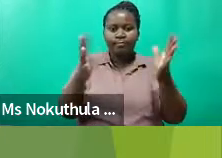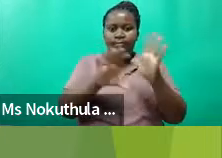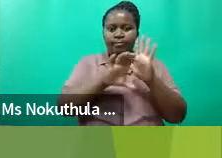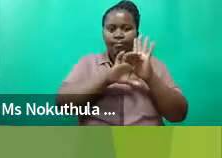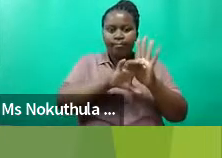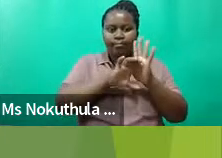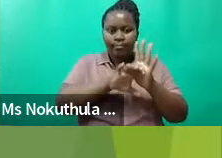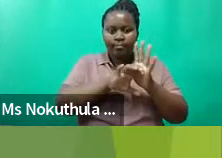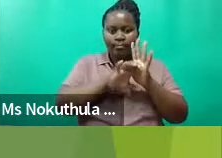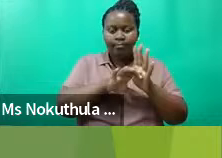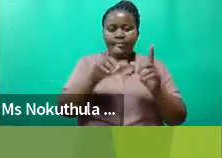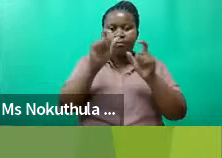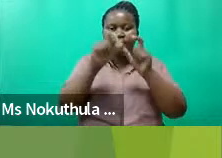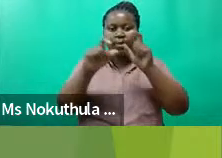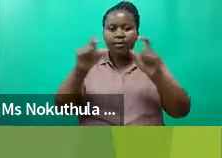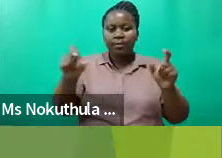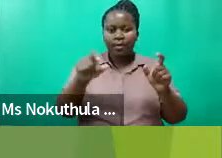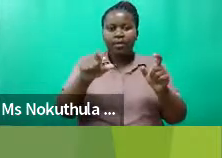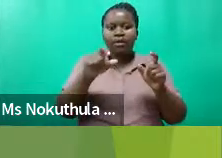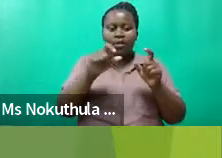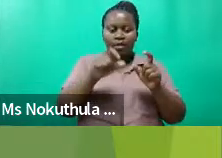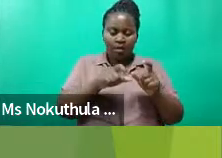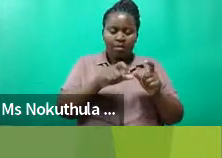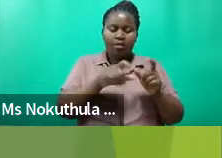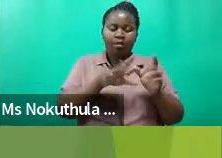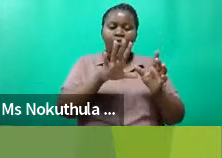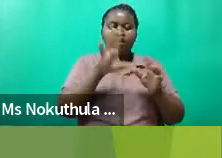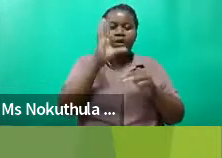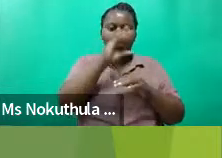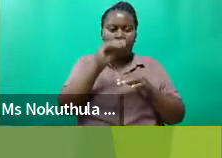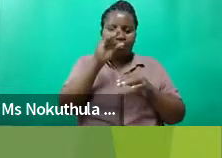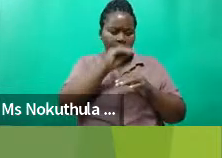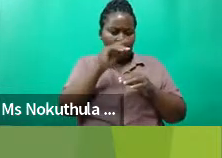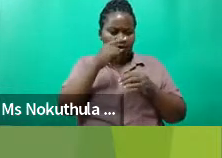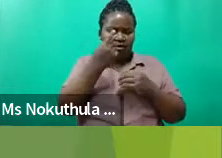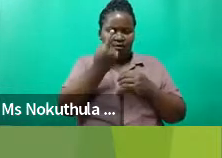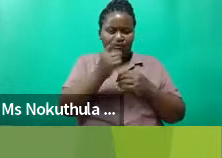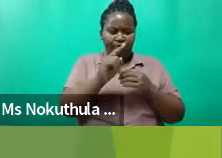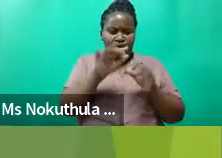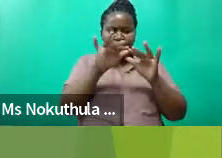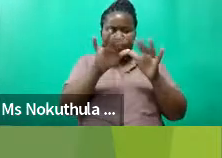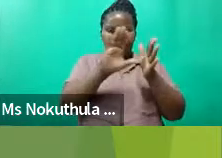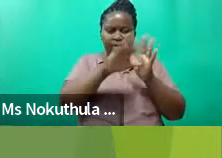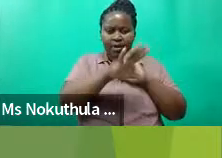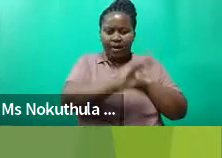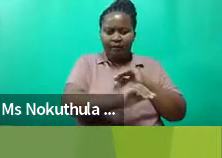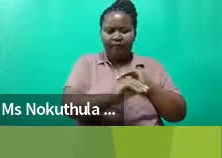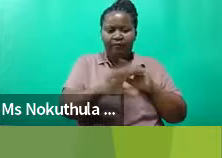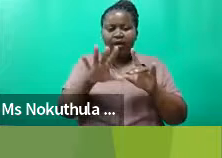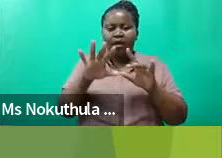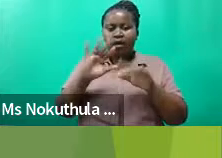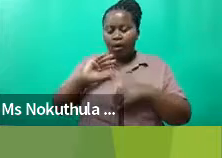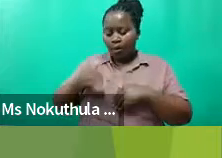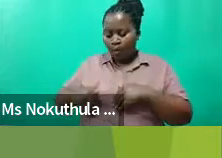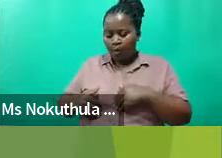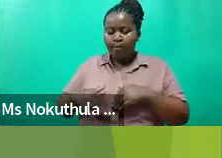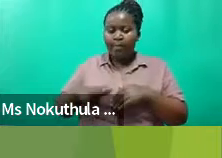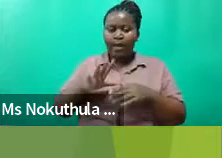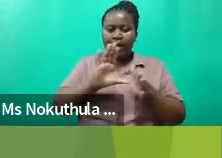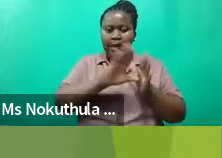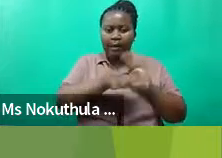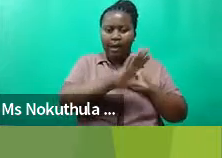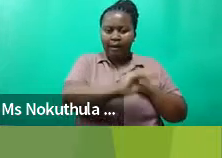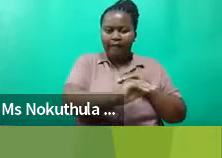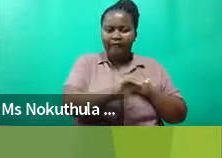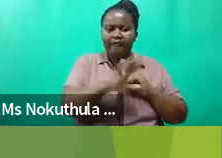on behalf of the women living with disabilities, and women living with disabilities are treated as subalterns, meaning that they have